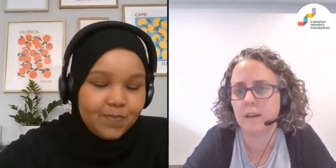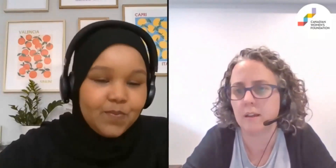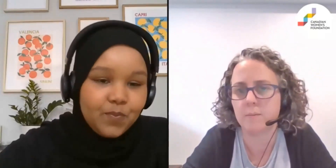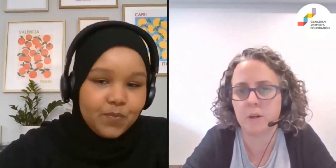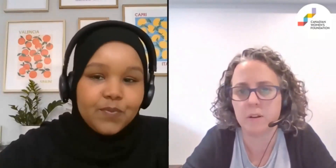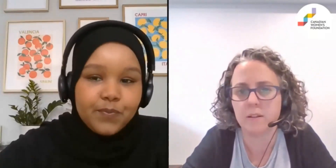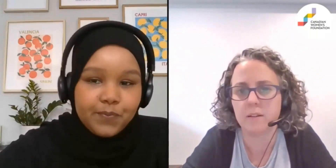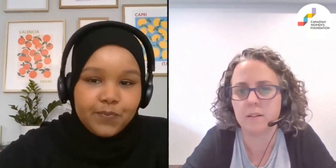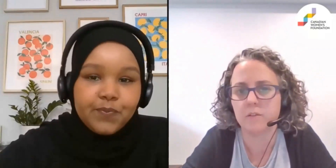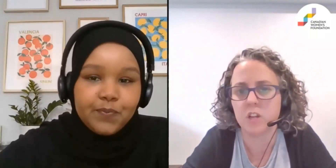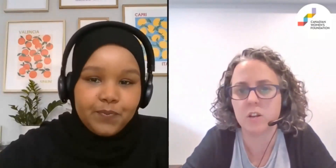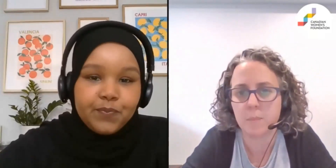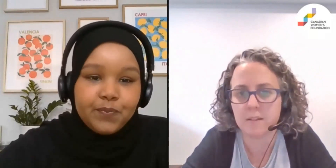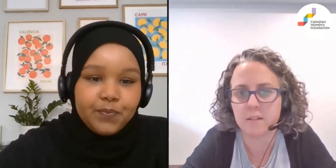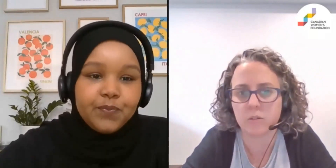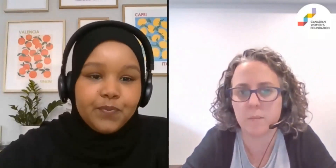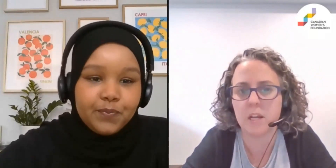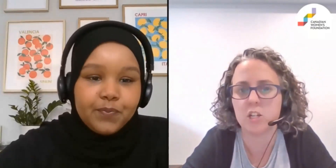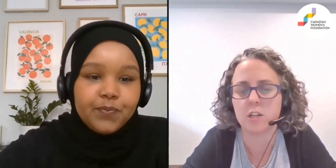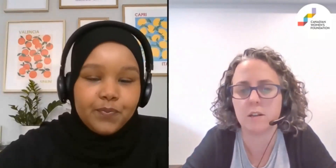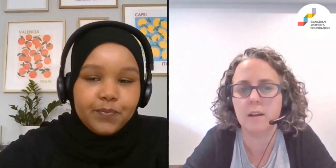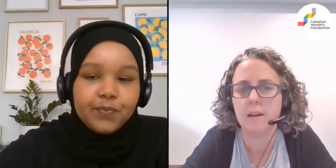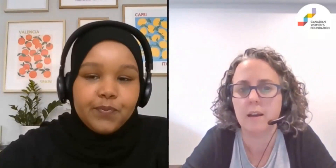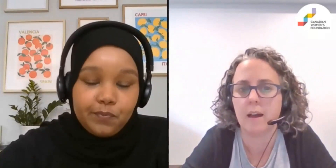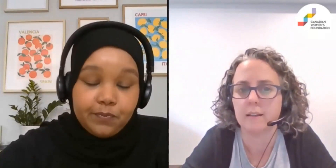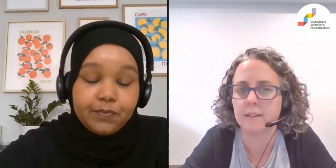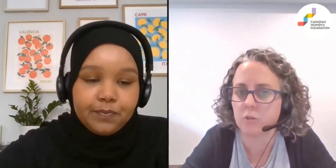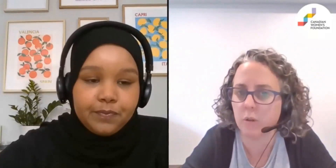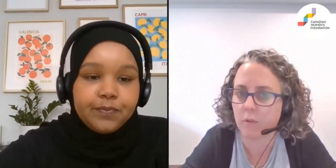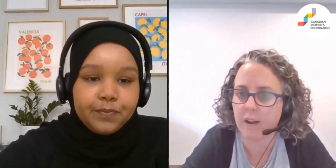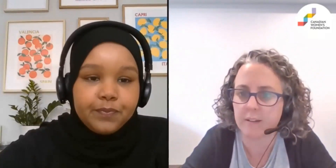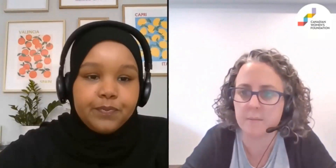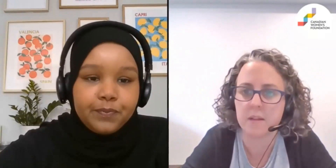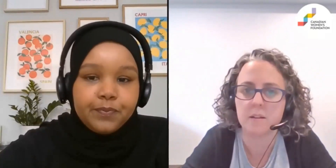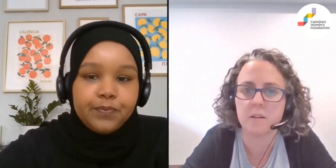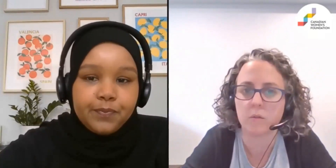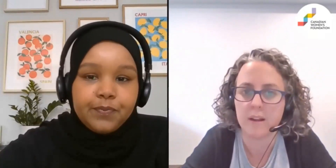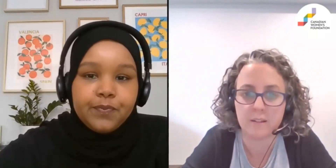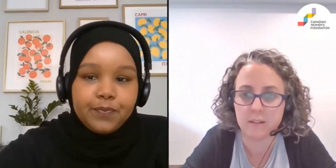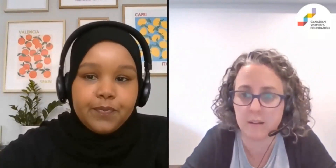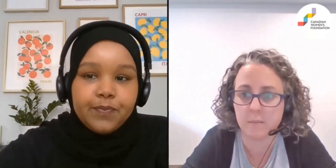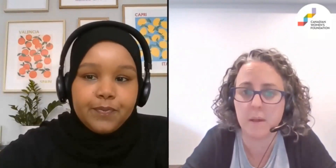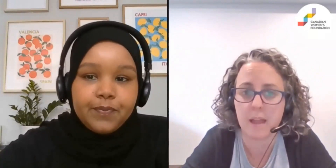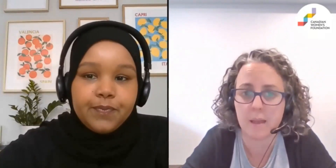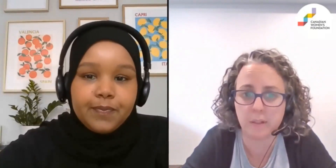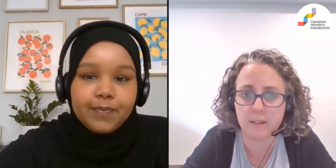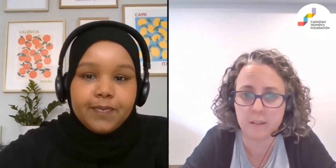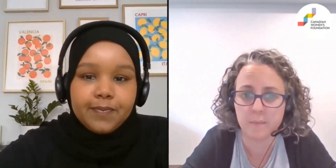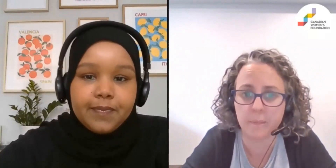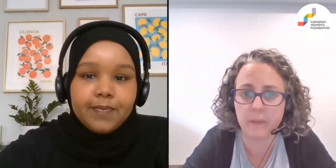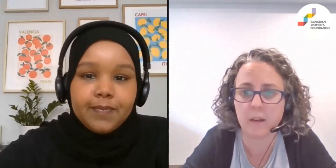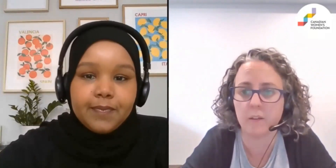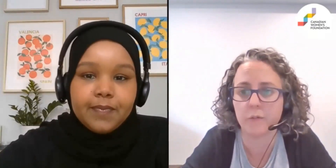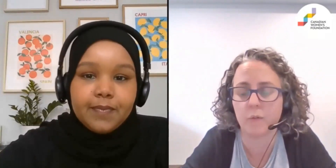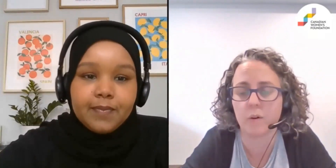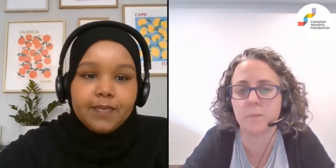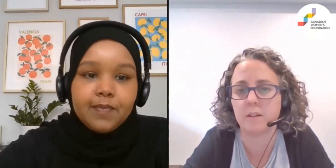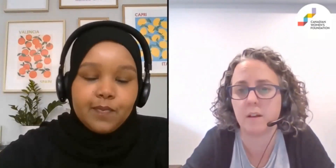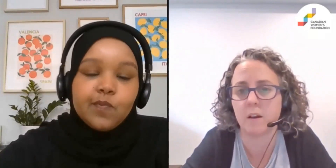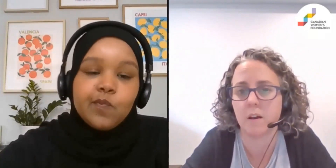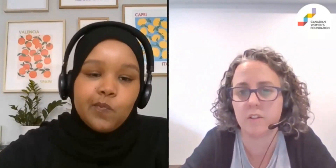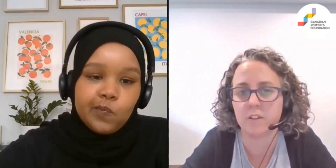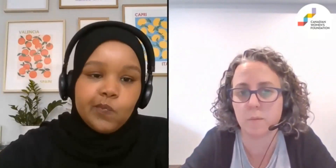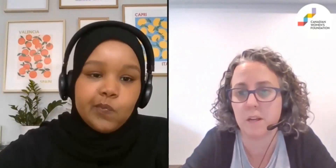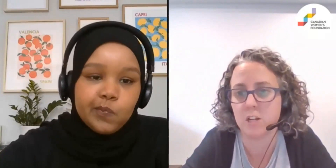include experiences of gender-based discrimination, sexual harassment, racism, ableism, and other